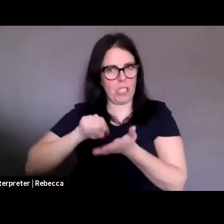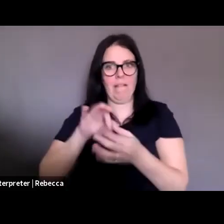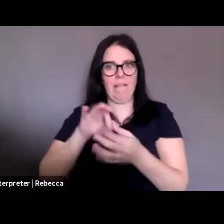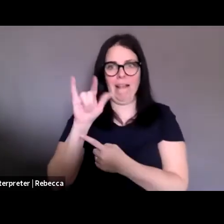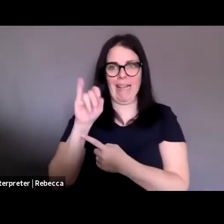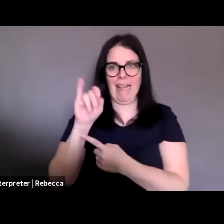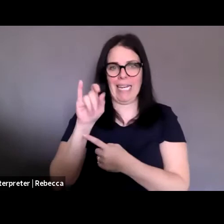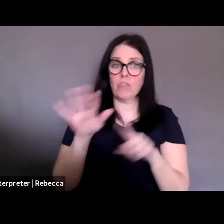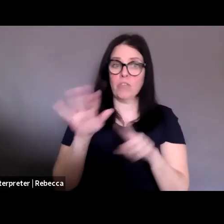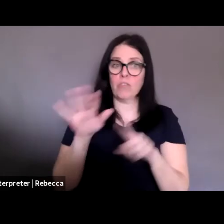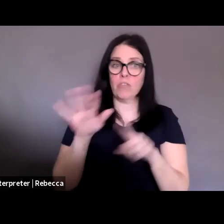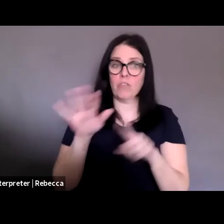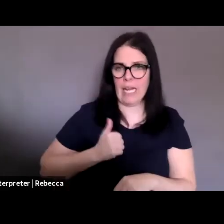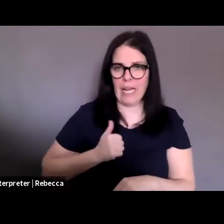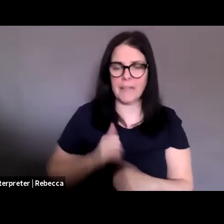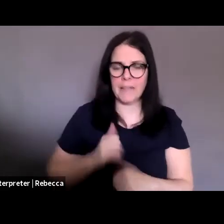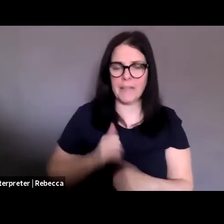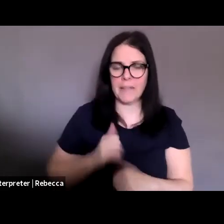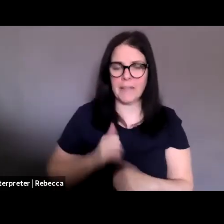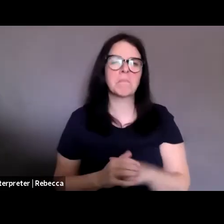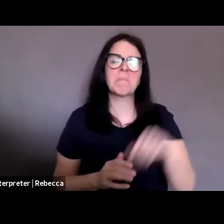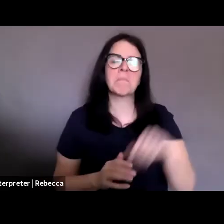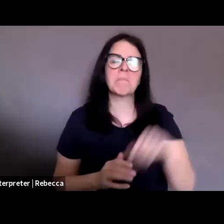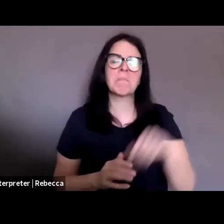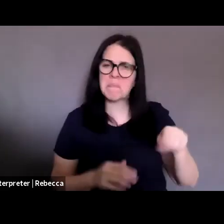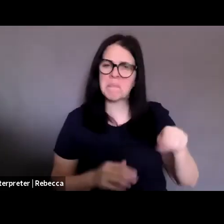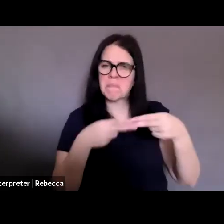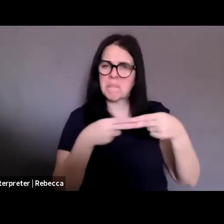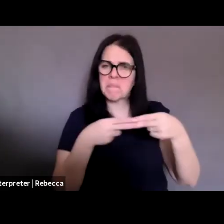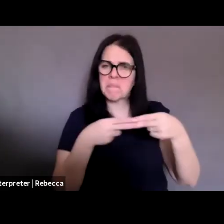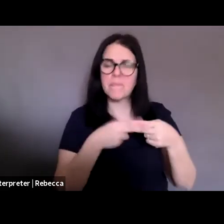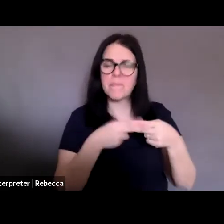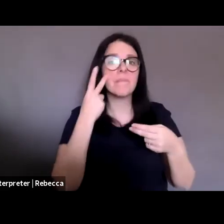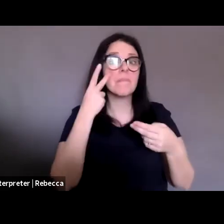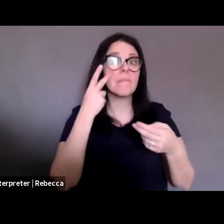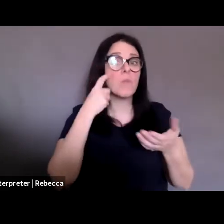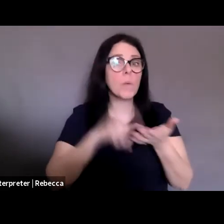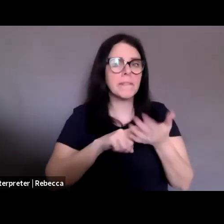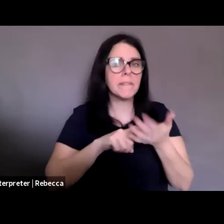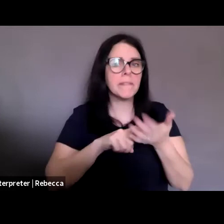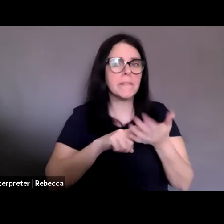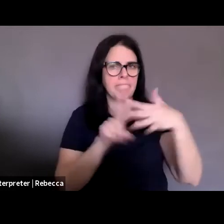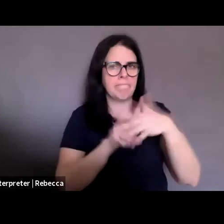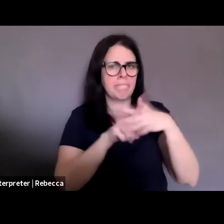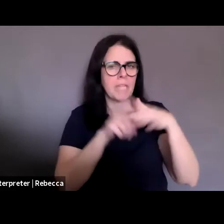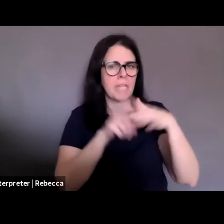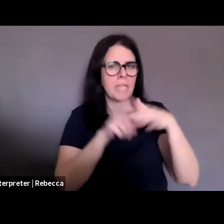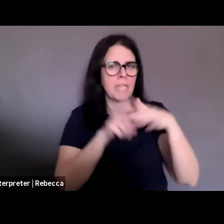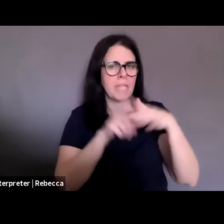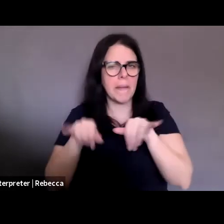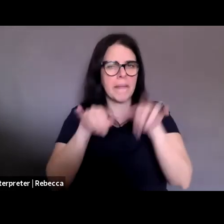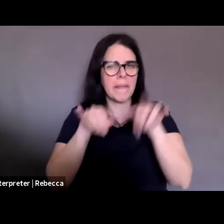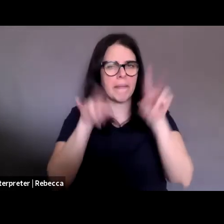This slide lists some of the common themes we see in the alienation literature. I'm not going to run